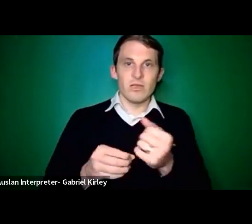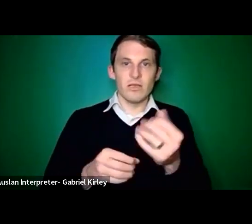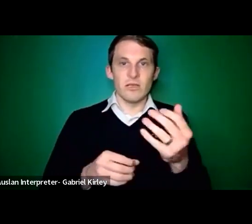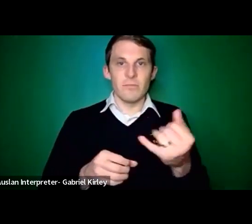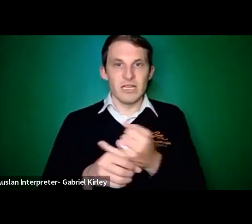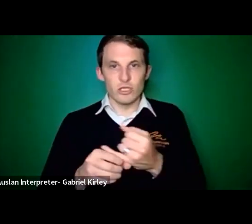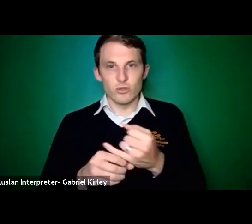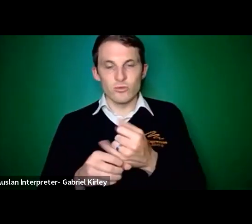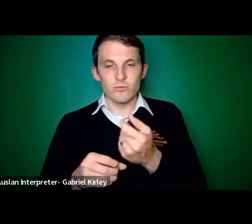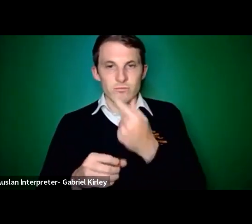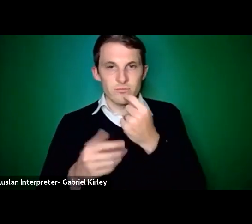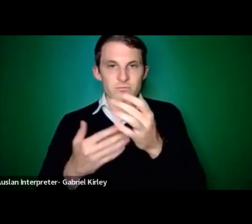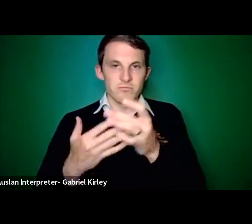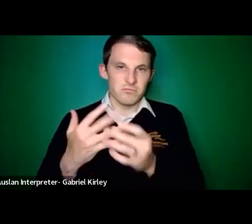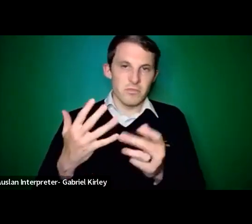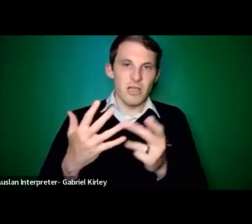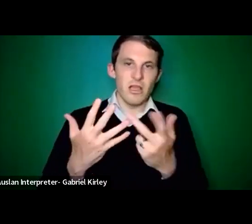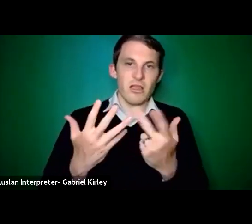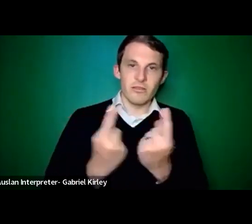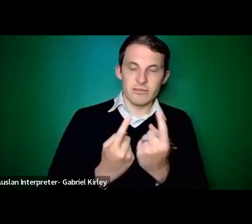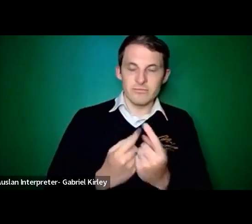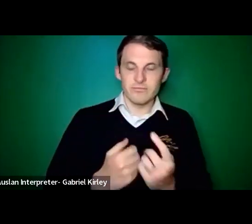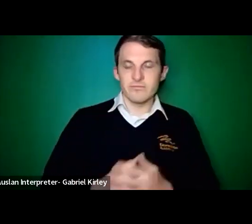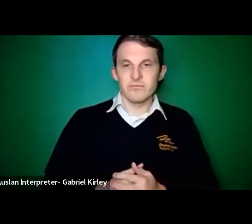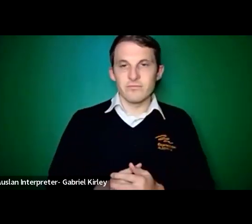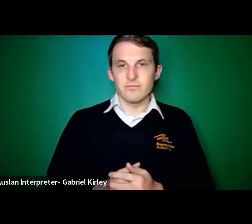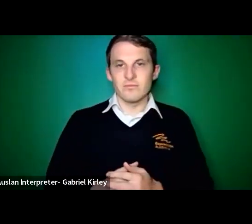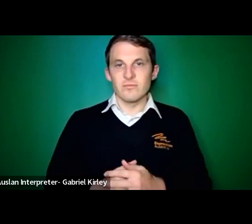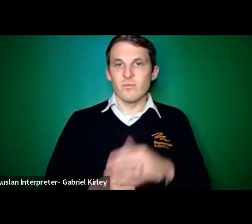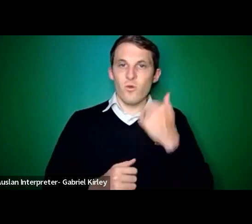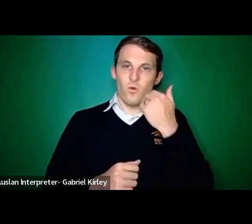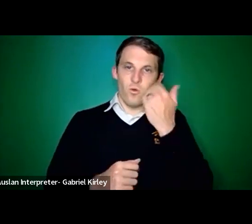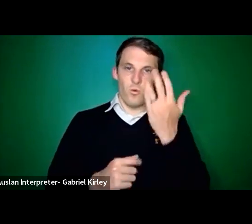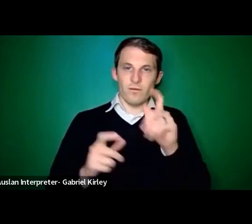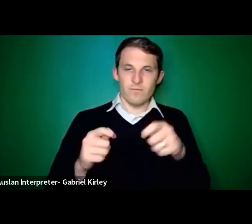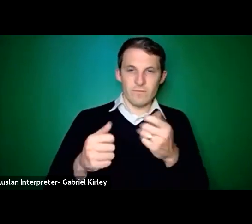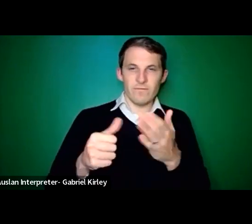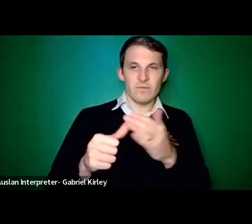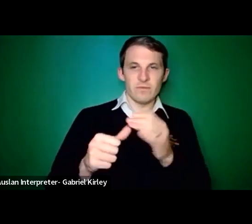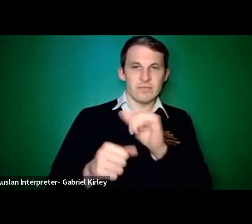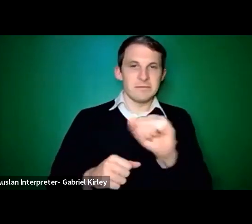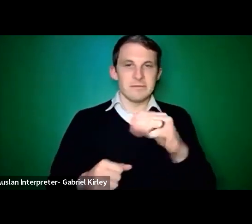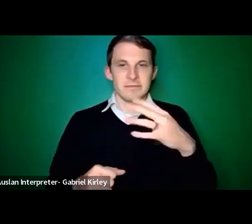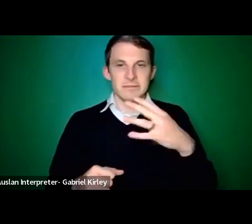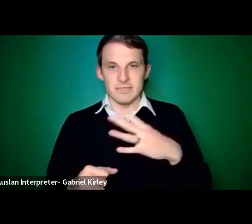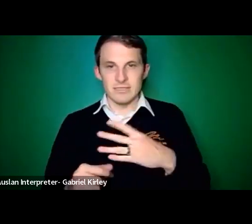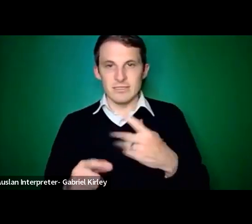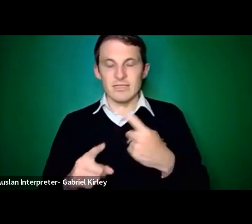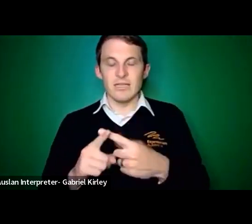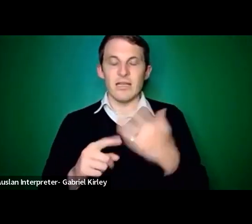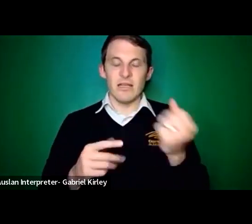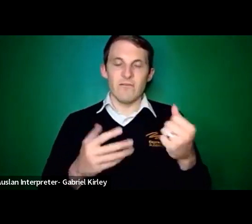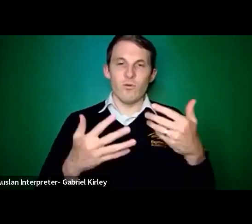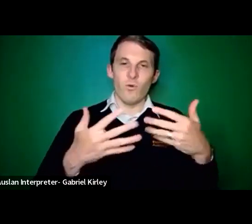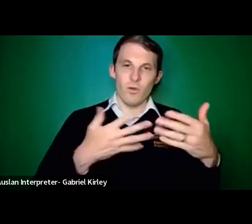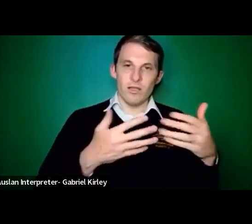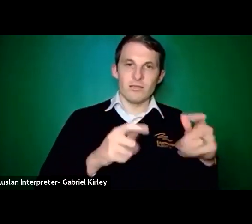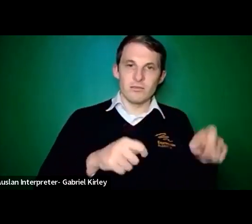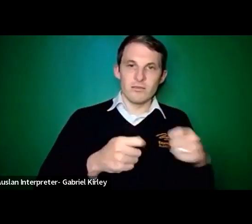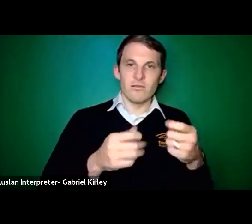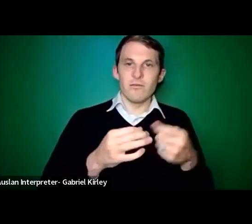other things. Now, this is really done on a as needs basis, and it is coordinated and delivered by